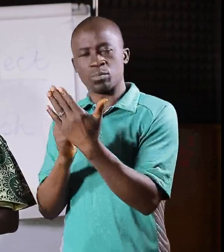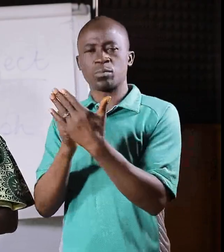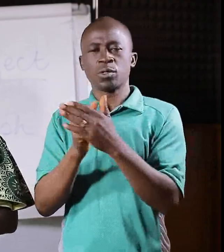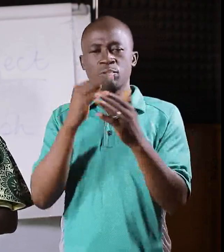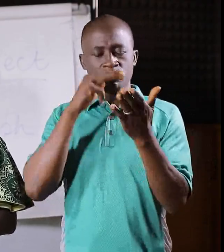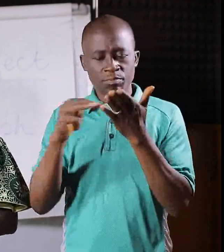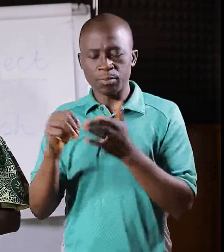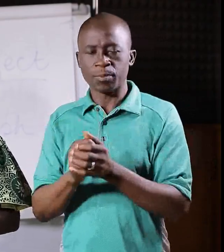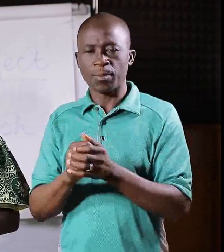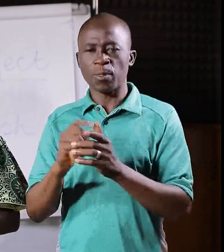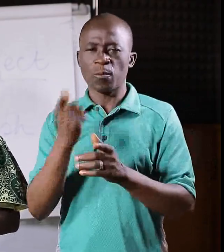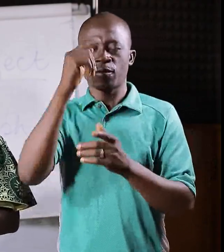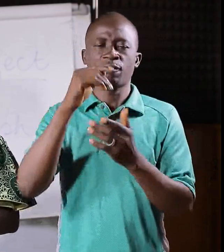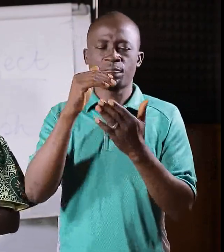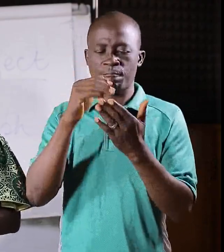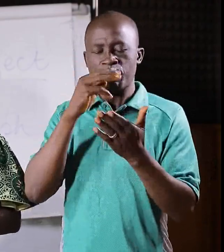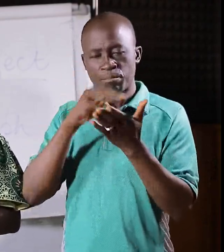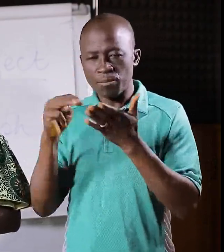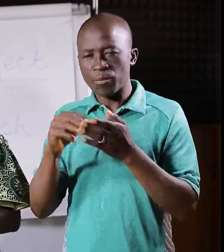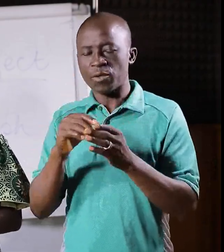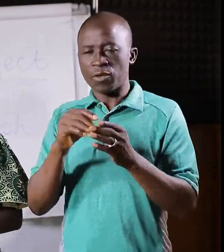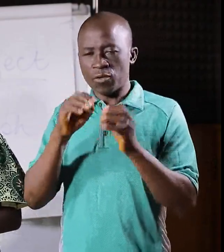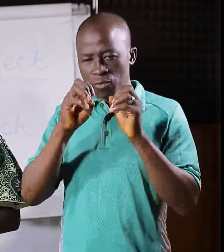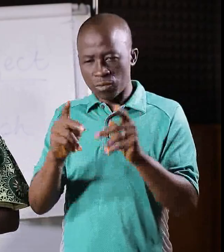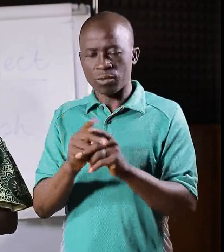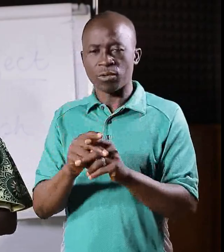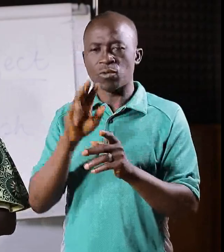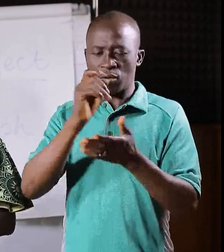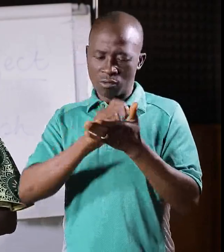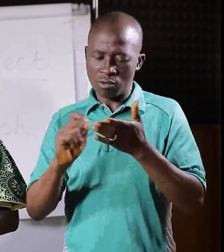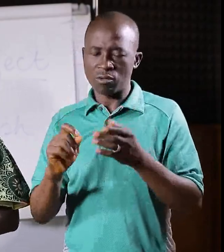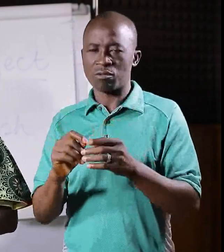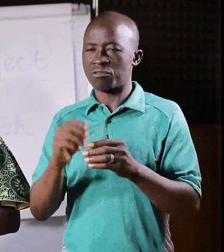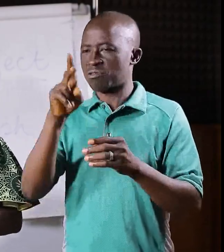message. Once the outline is healthy, your message is, your writing